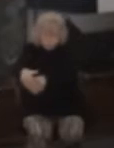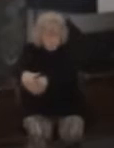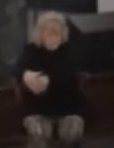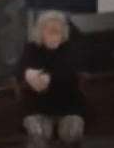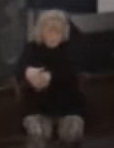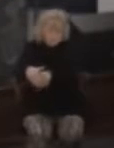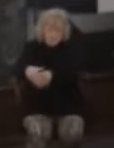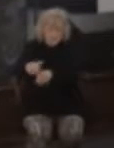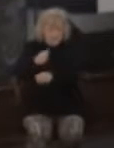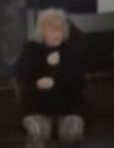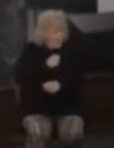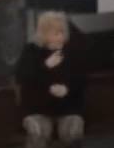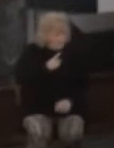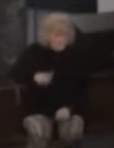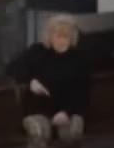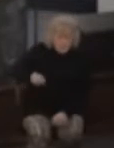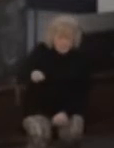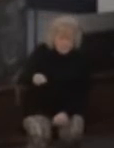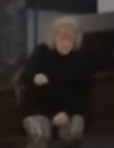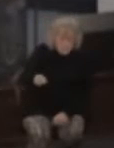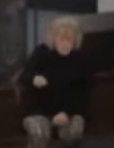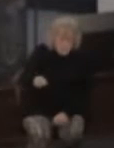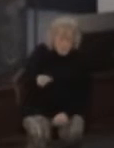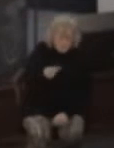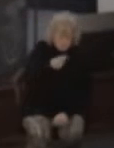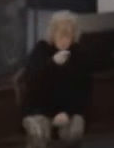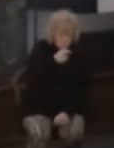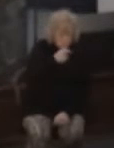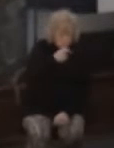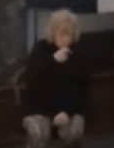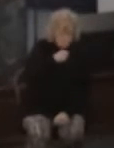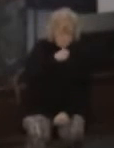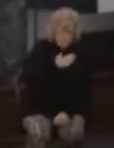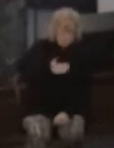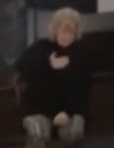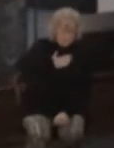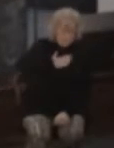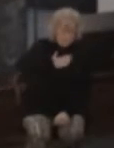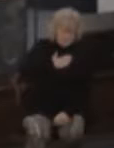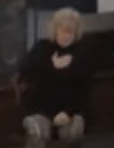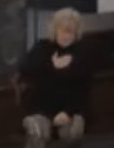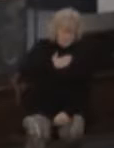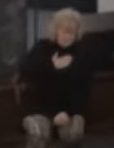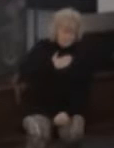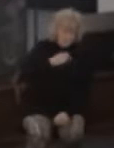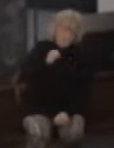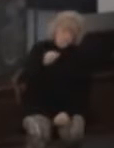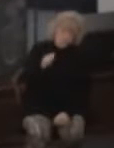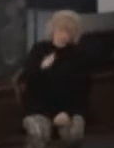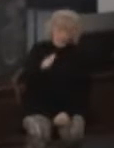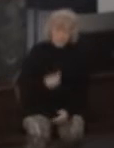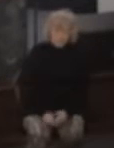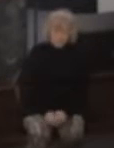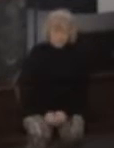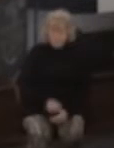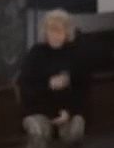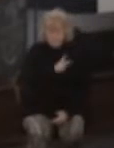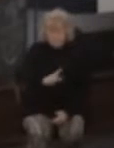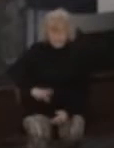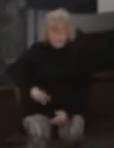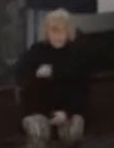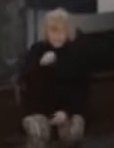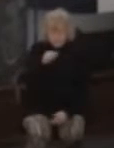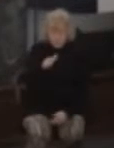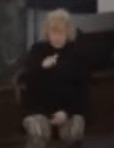well. But guess who's not mentioned here as being pleased? Saul. Saul's